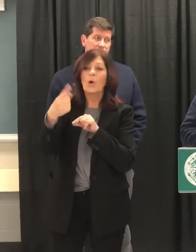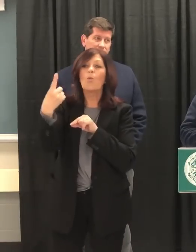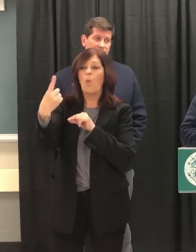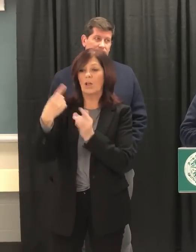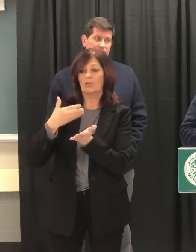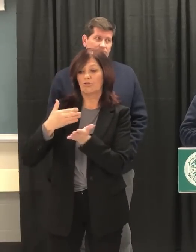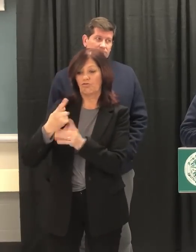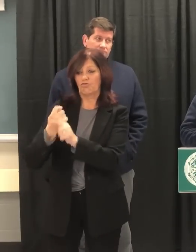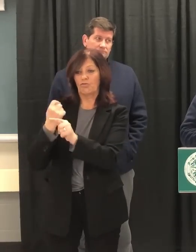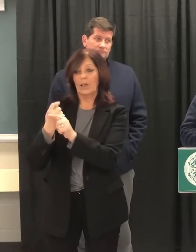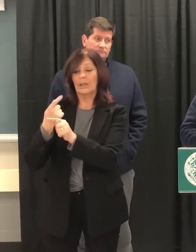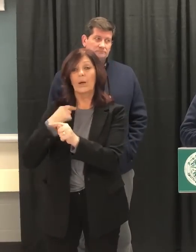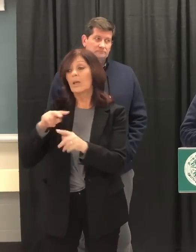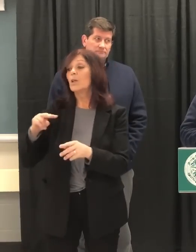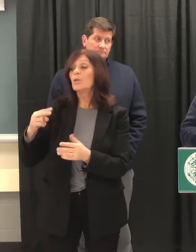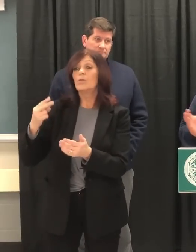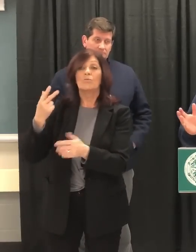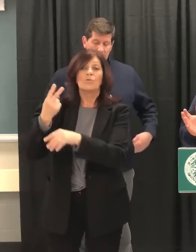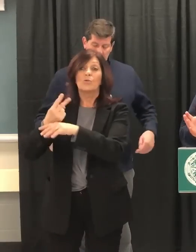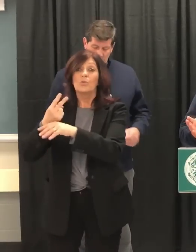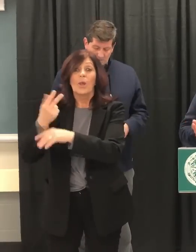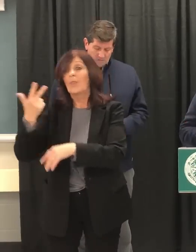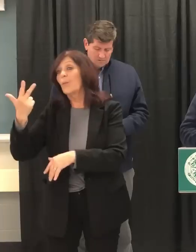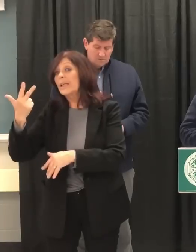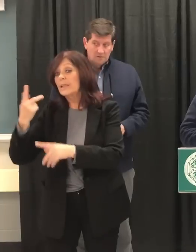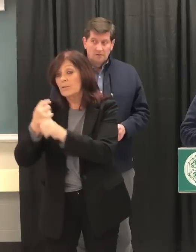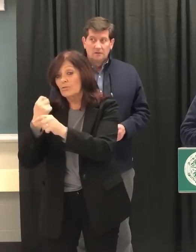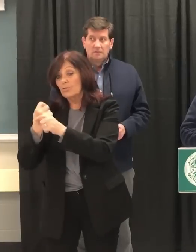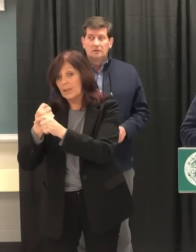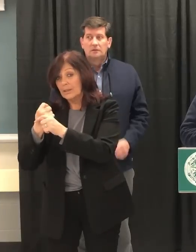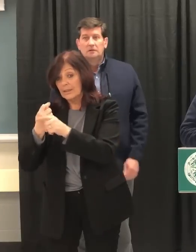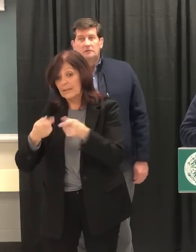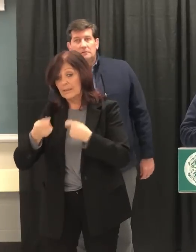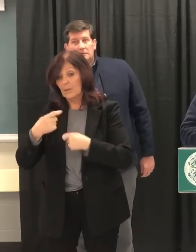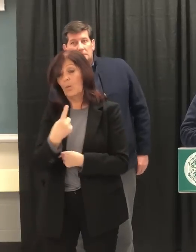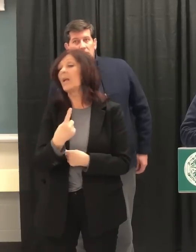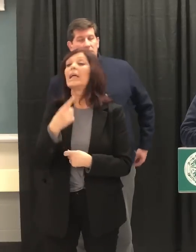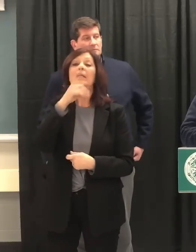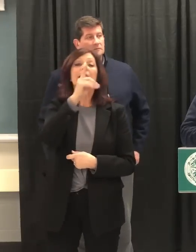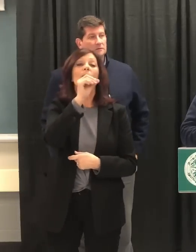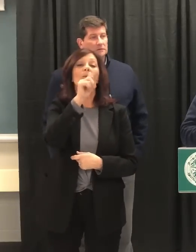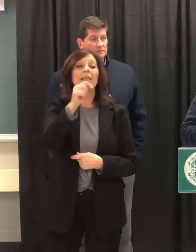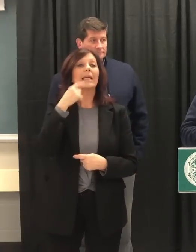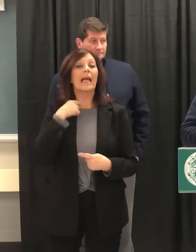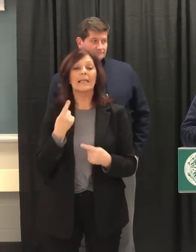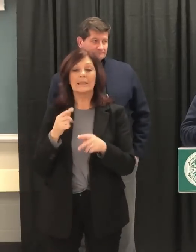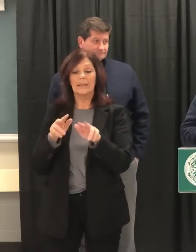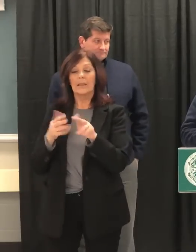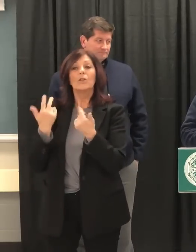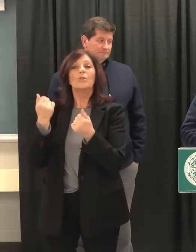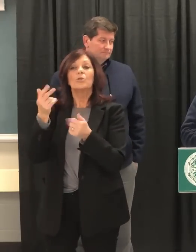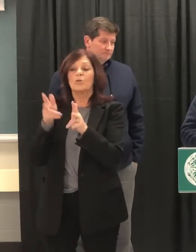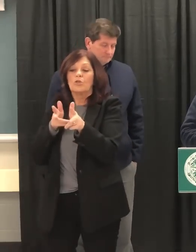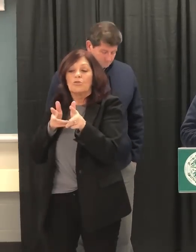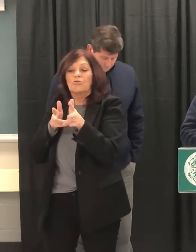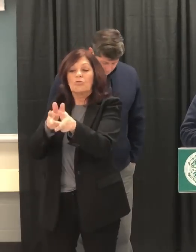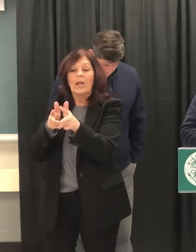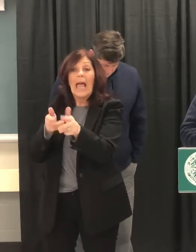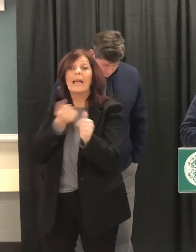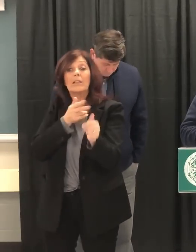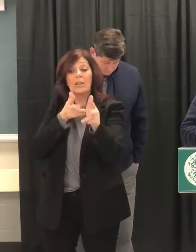we've doubled up and even in some cases tripled up, as well as New York State DOT that has tandems, and in other cases, they also have triples